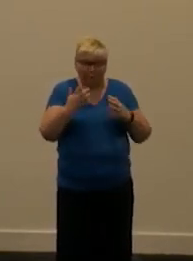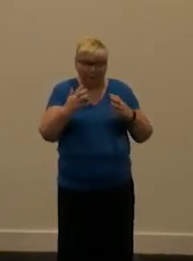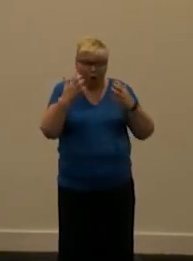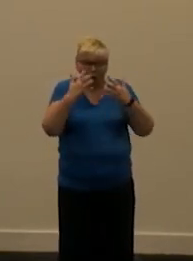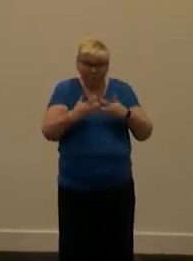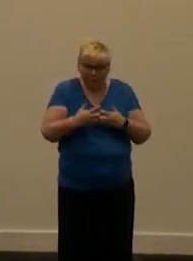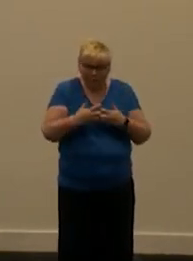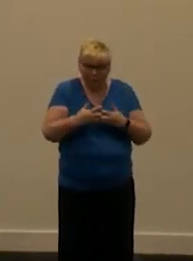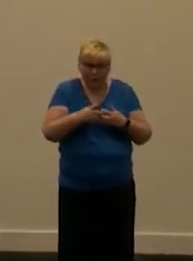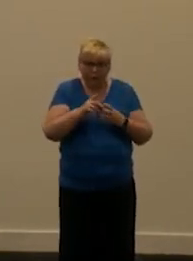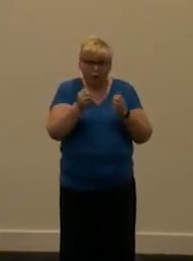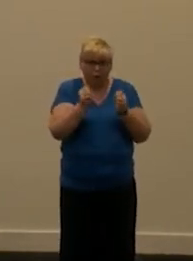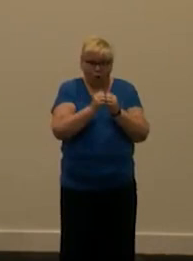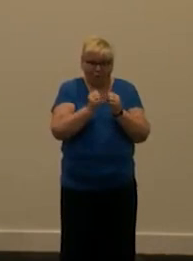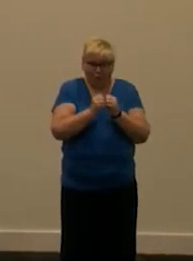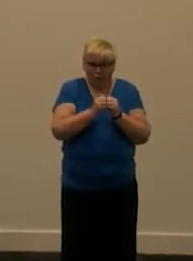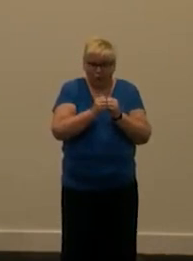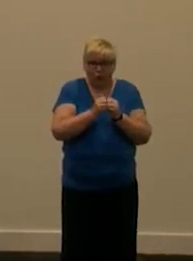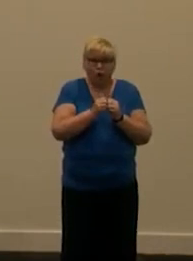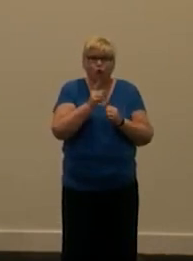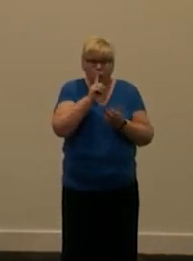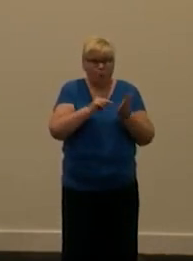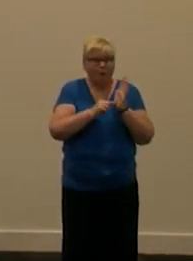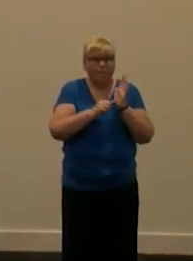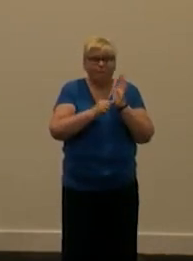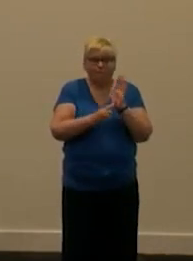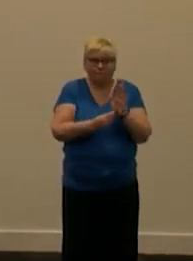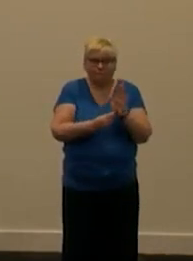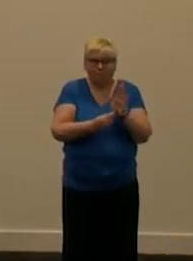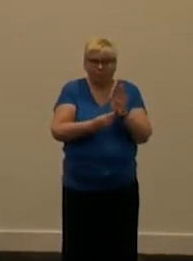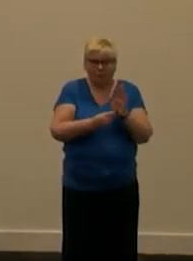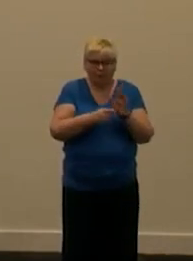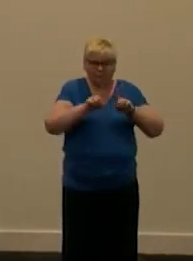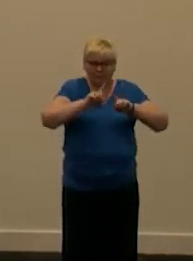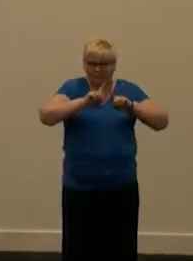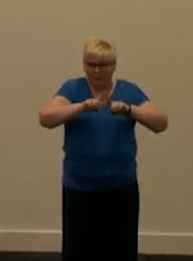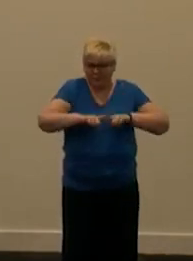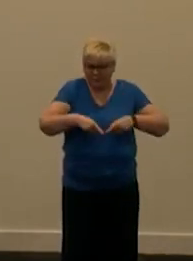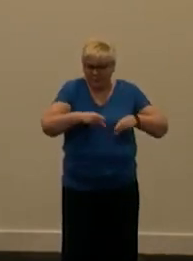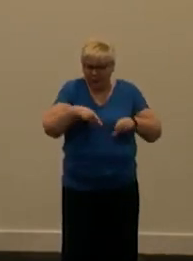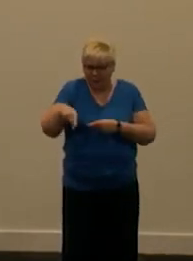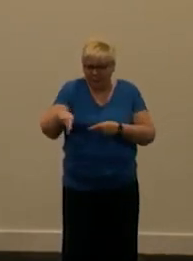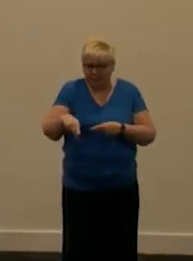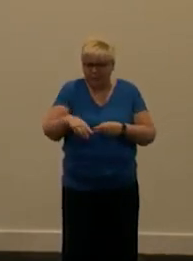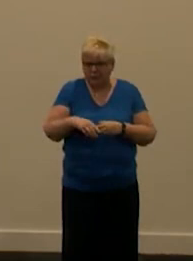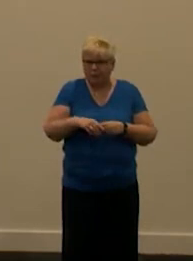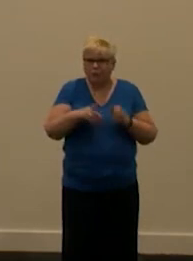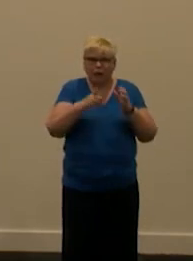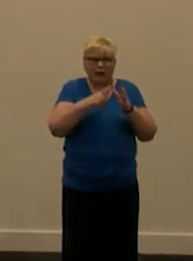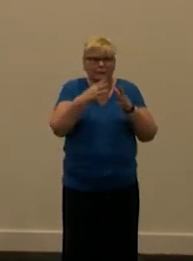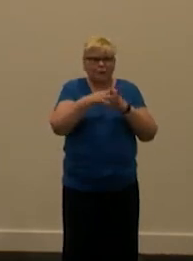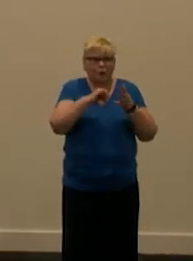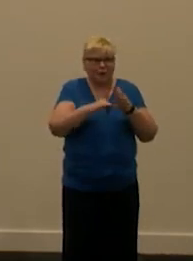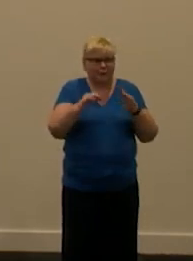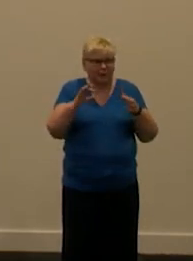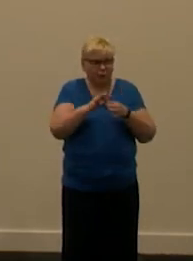a custom BGP configuration to propagate every routes dynamically. And for example, for AWS connection,